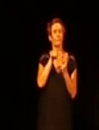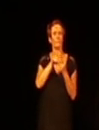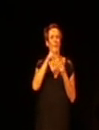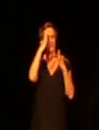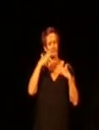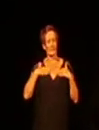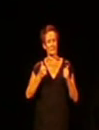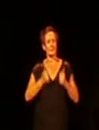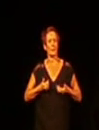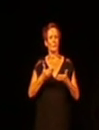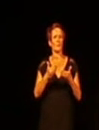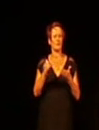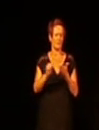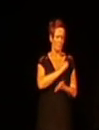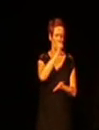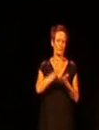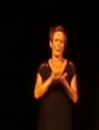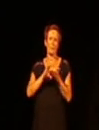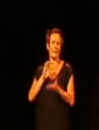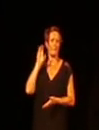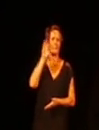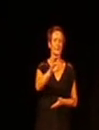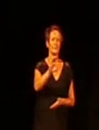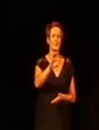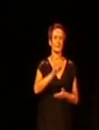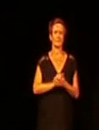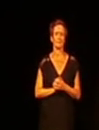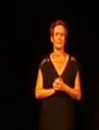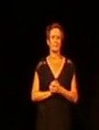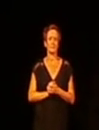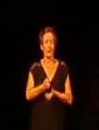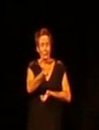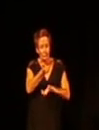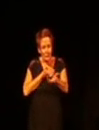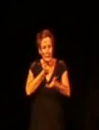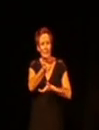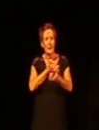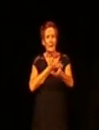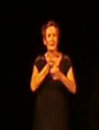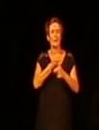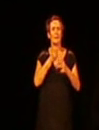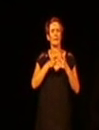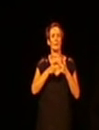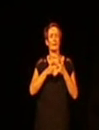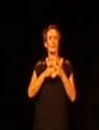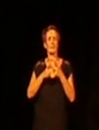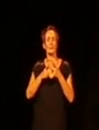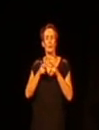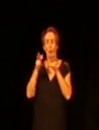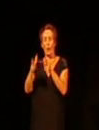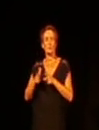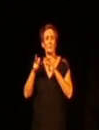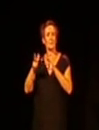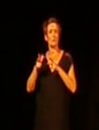properly funded. Talking therapy is properly funded. Long stay places where they're necessary are